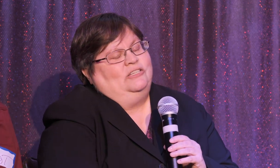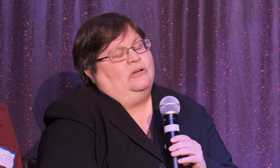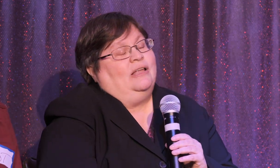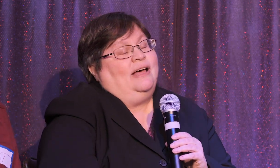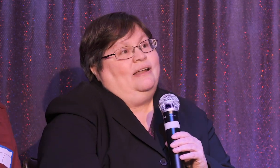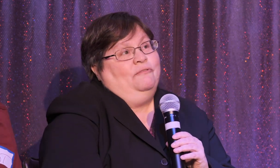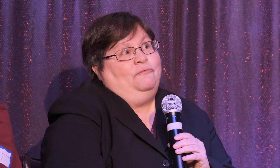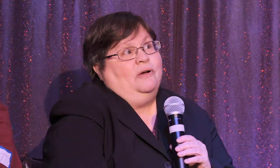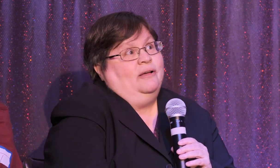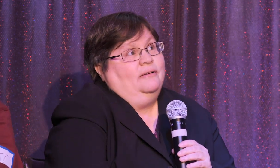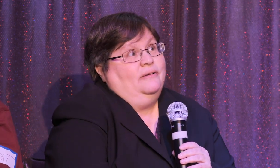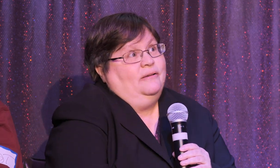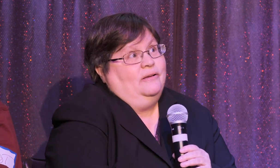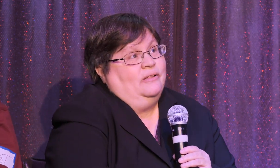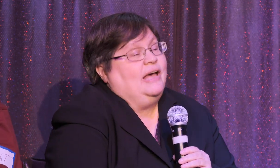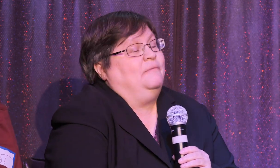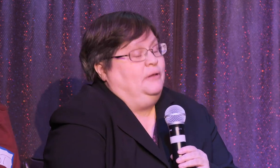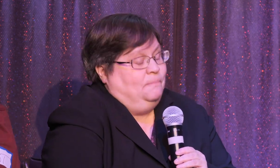I took